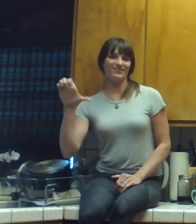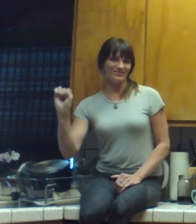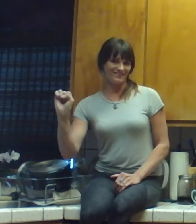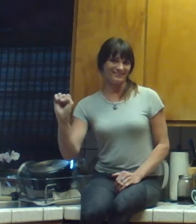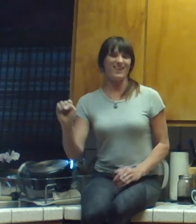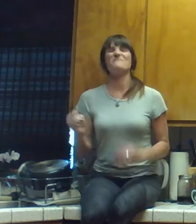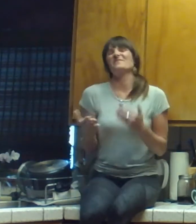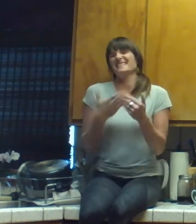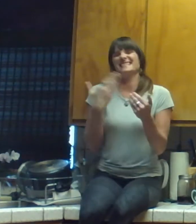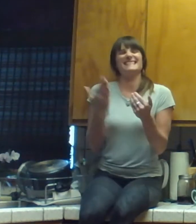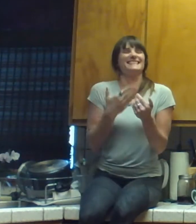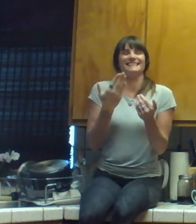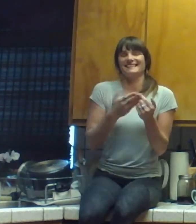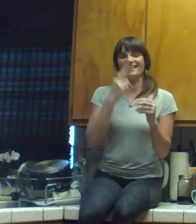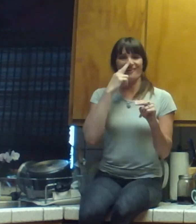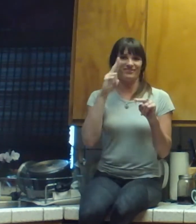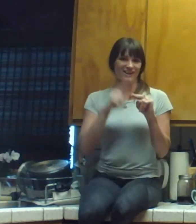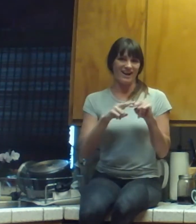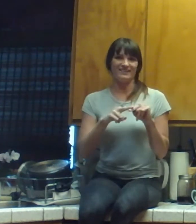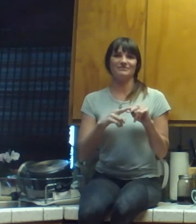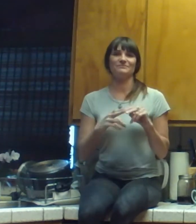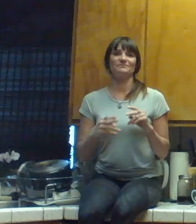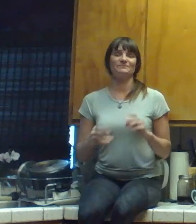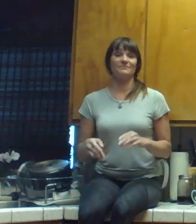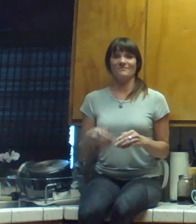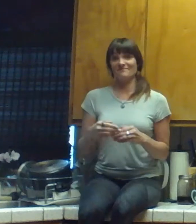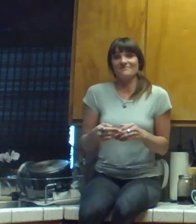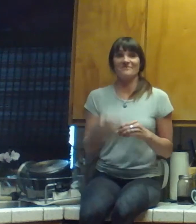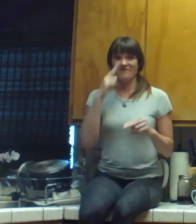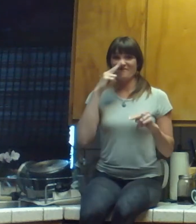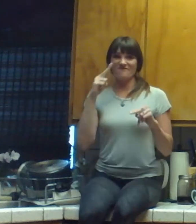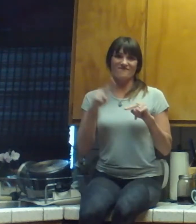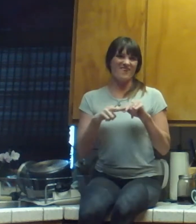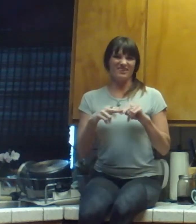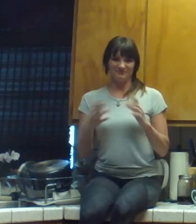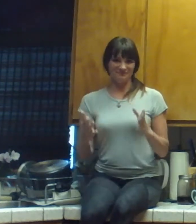make, they're a lot of fun and they're fun to eat. So